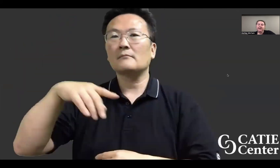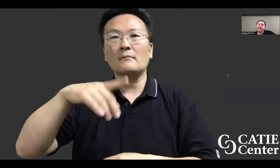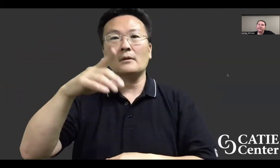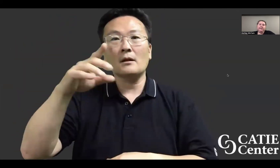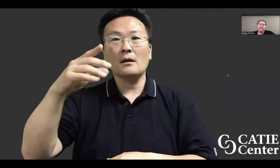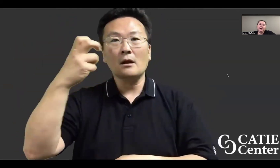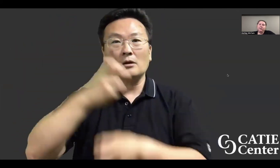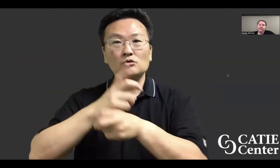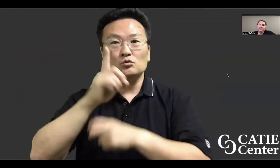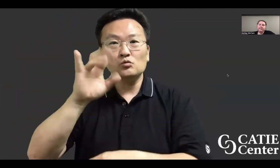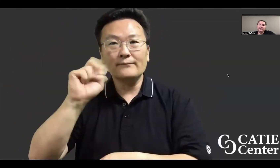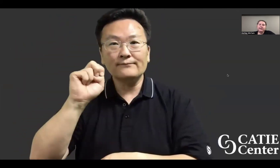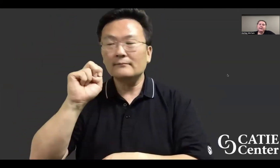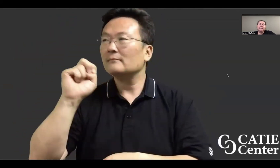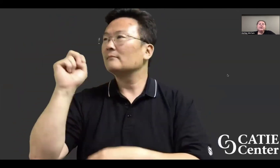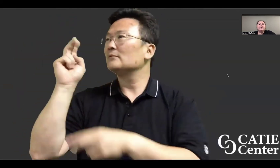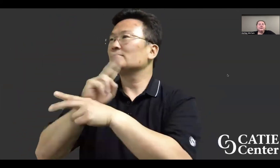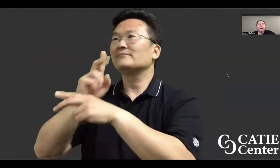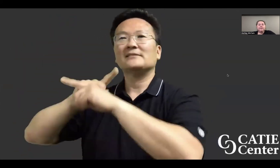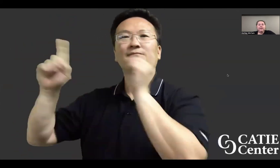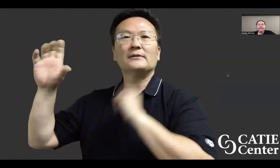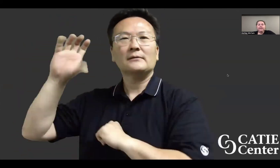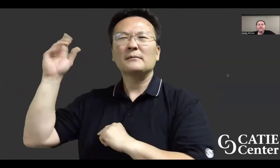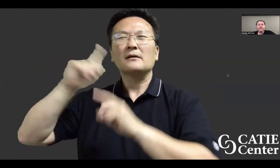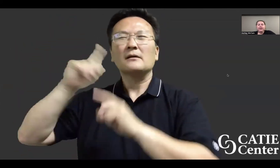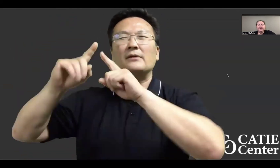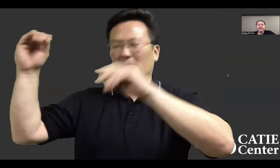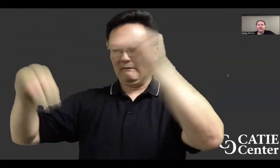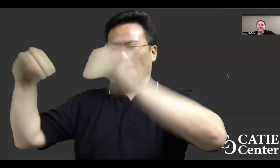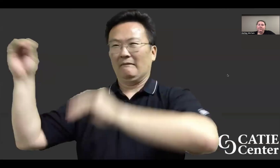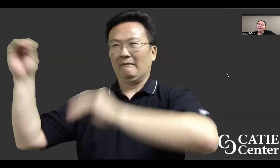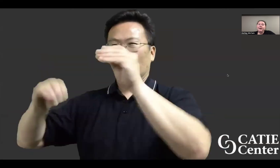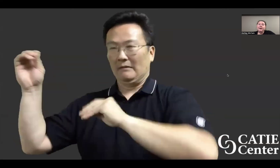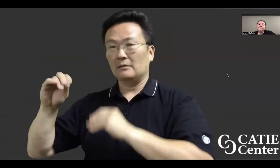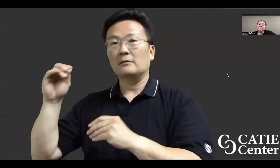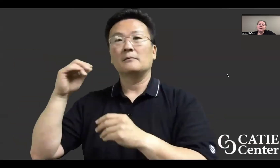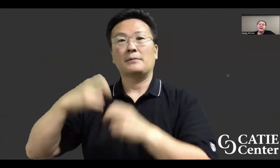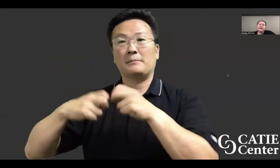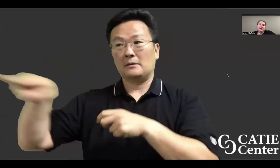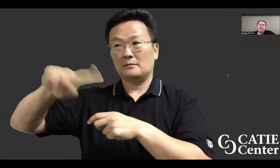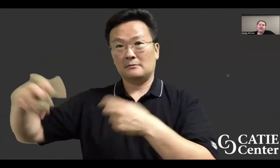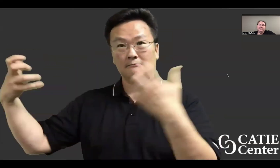companies like Logitech or others. And they have lots of different accessories like webcams and other